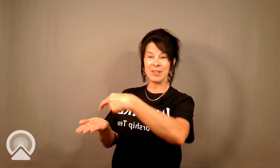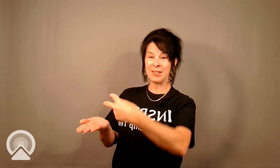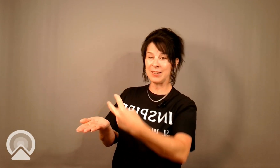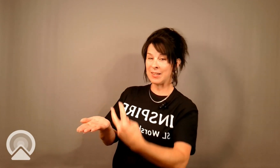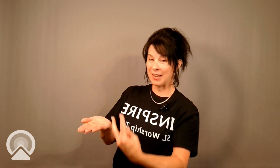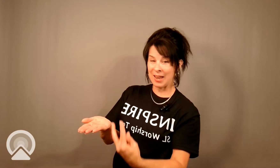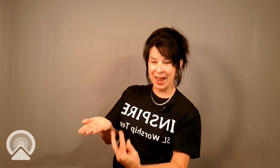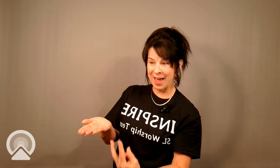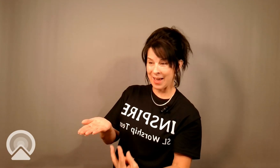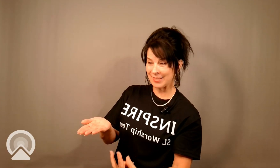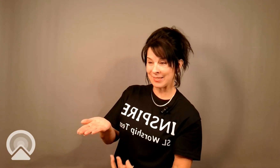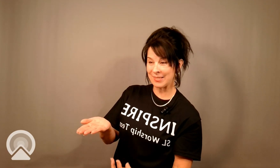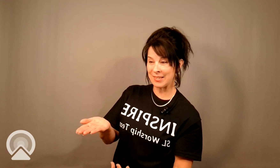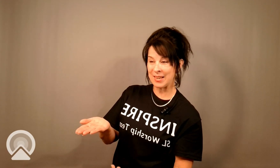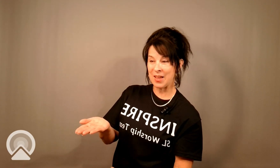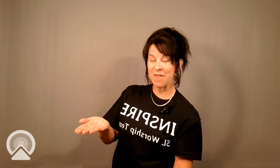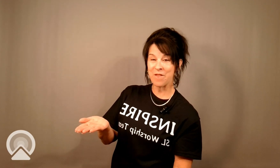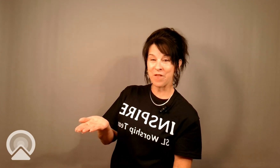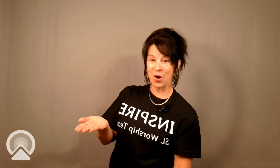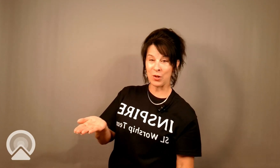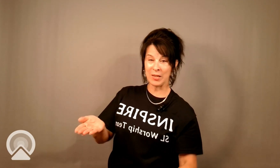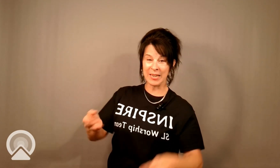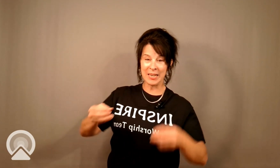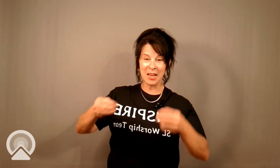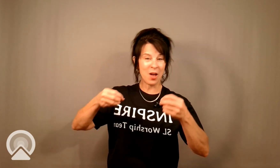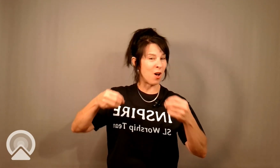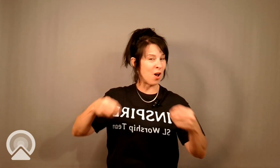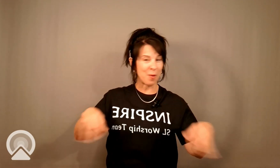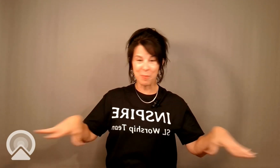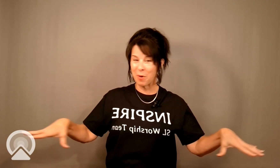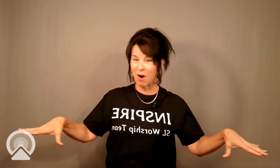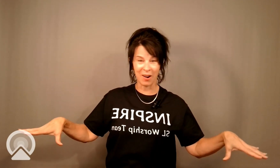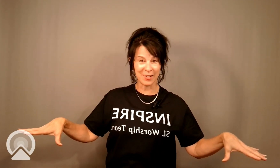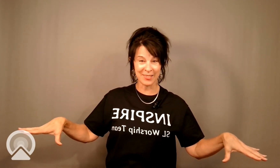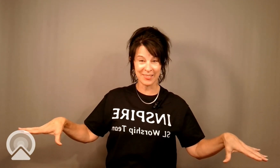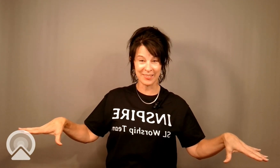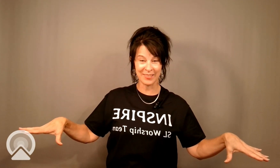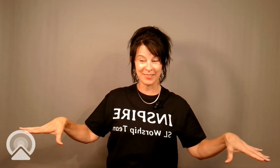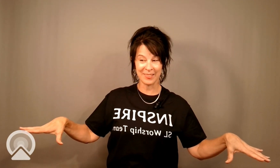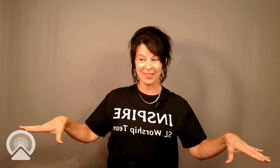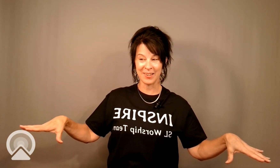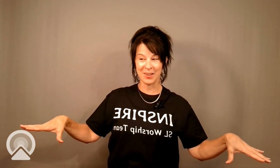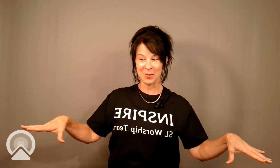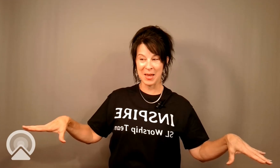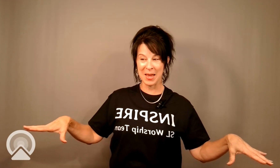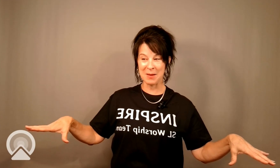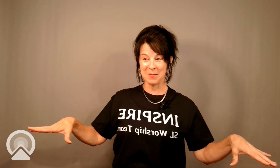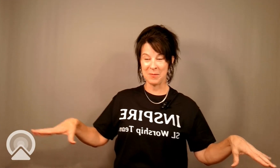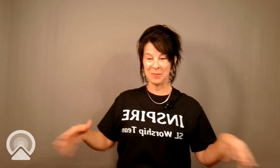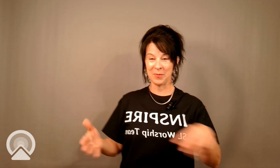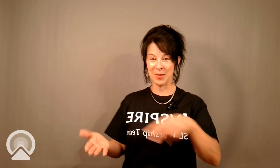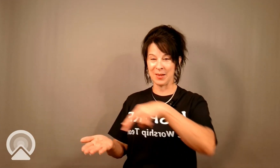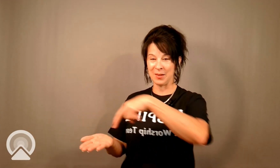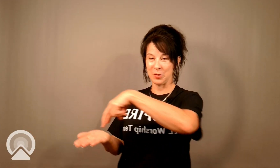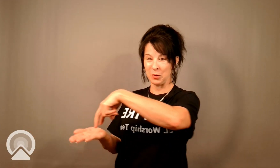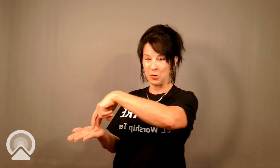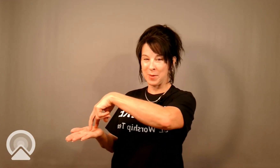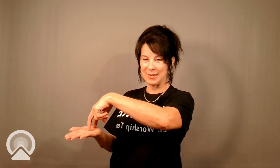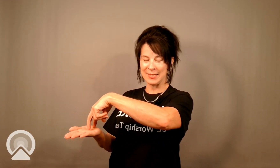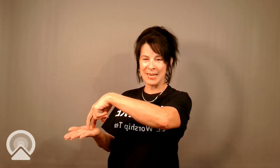couldn't last falling apart. Okay? The little man